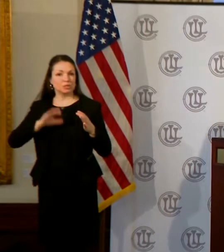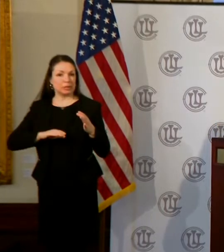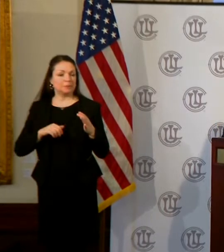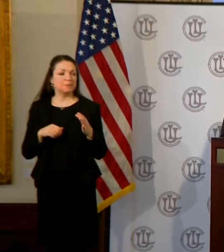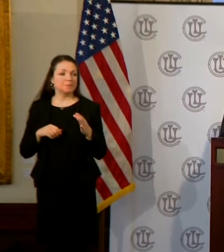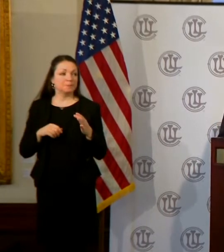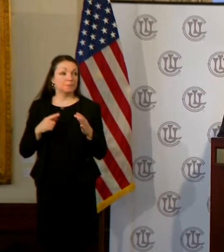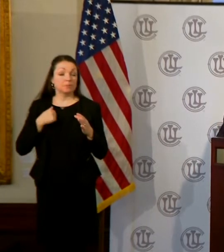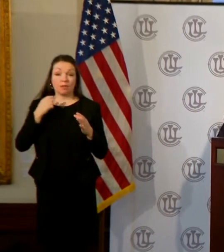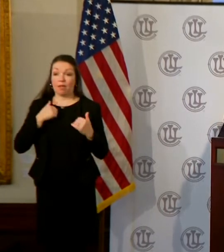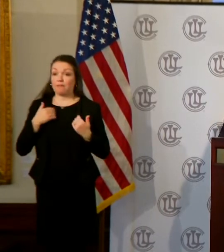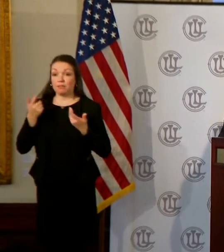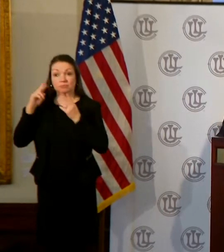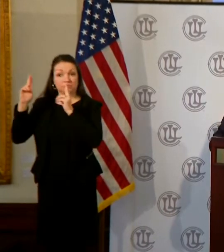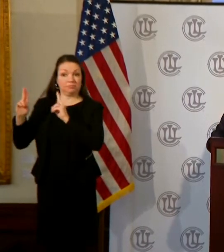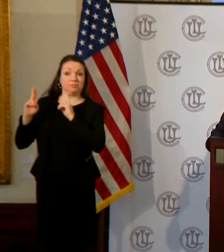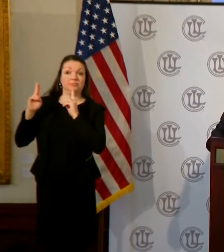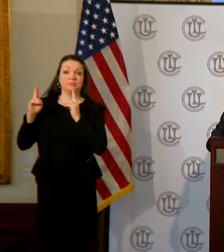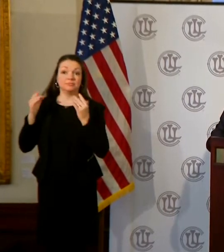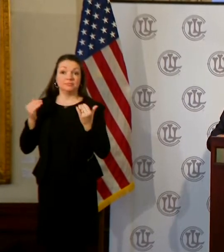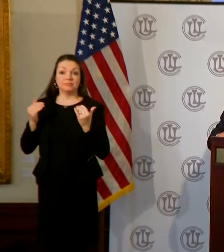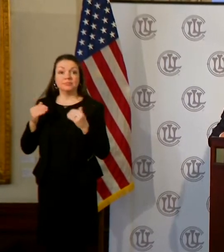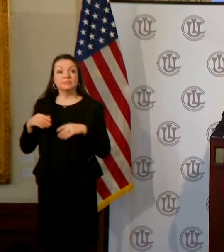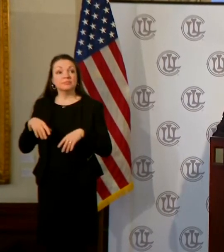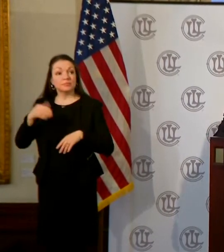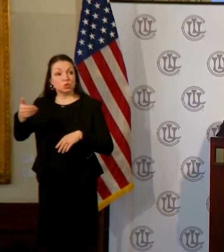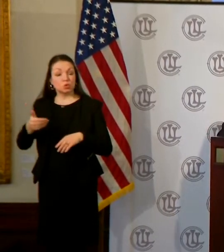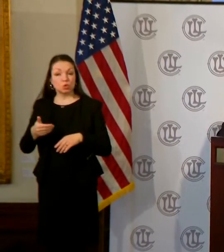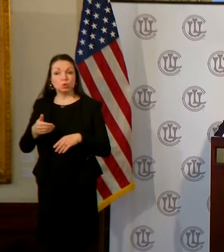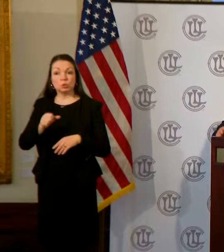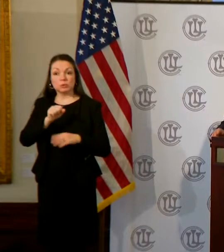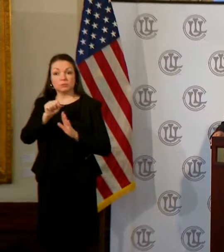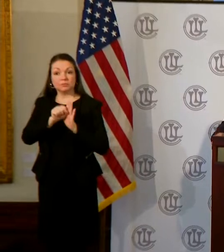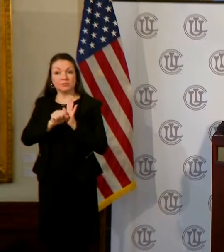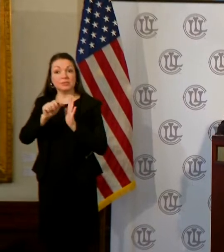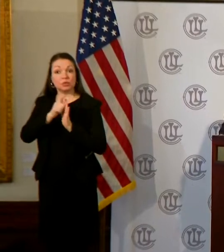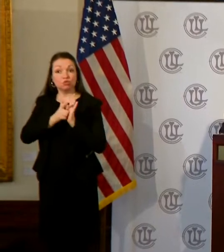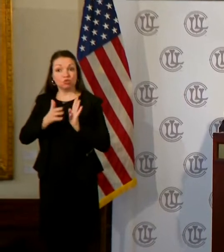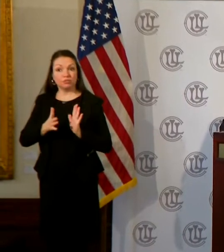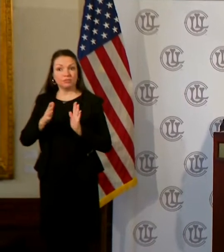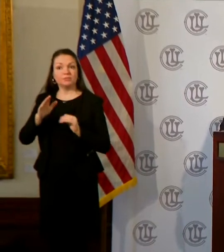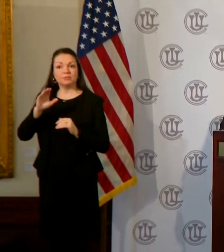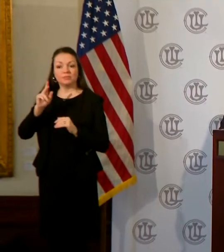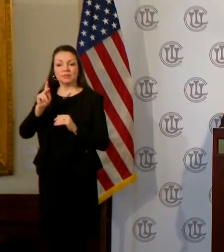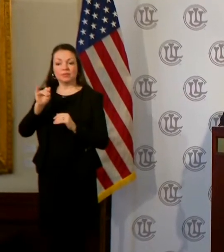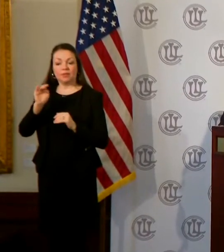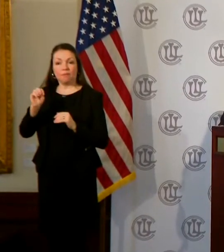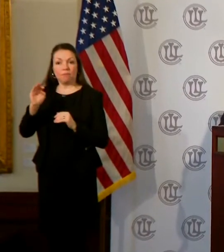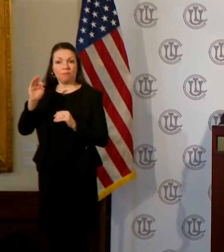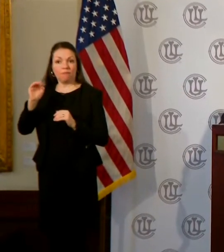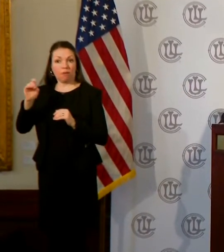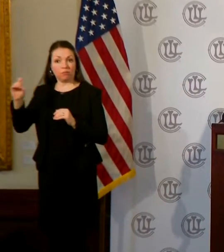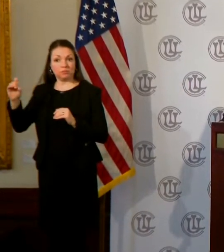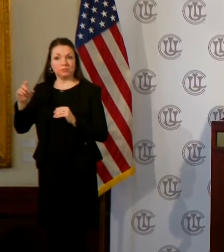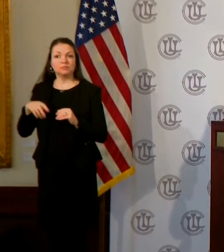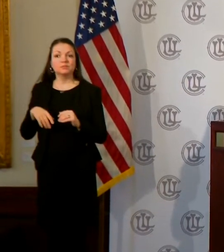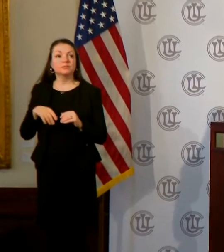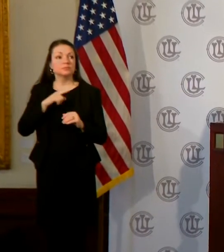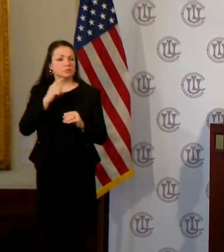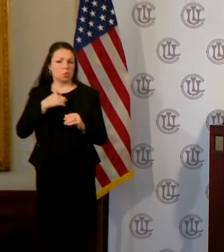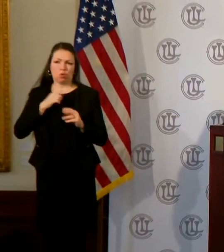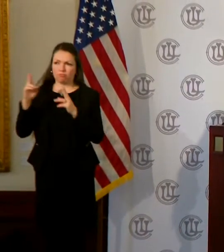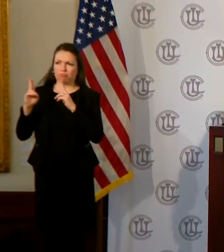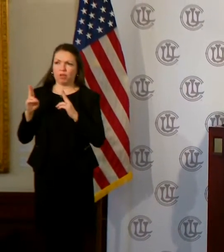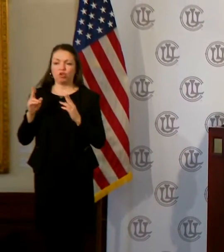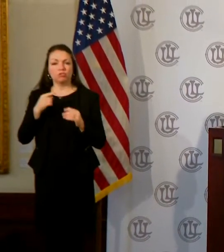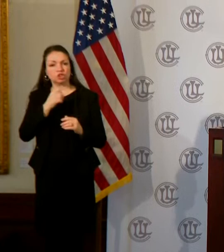of introducing State's Attorney Kim Foxx. We're honored to have State's Attorney Kim Foxx to join us this morning to